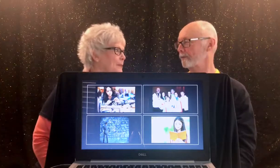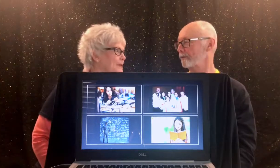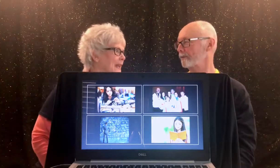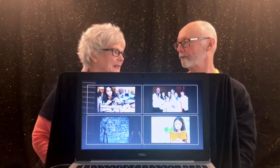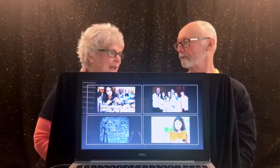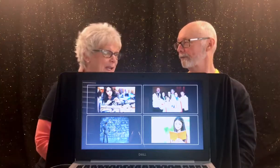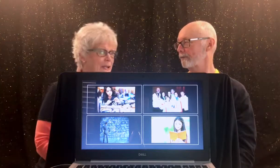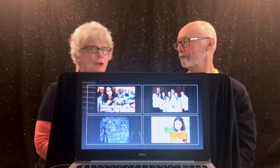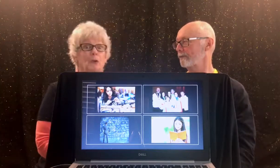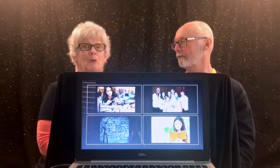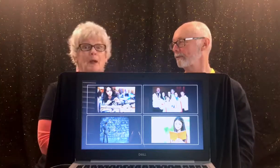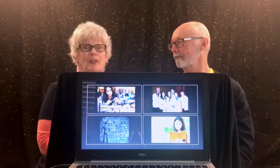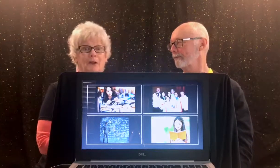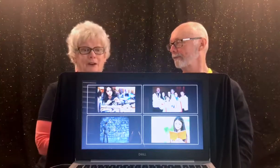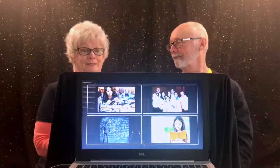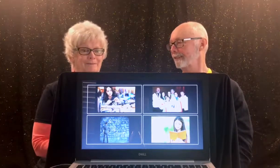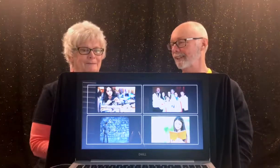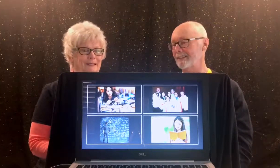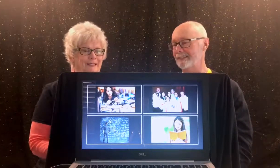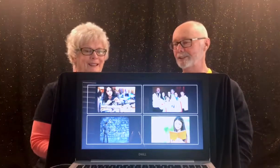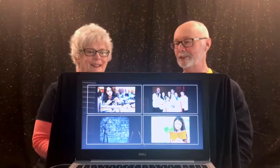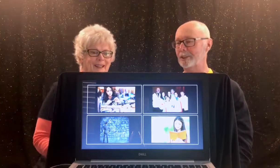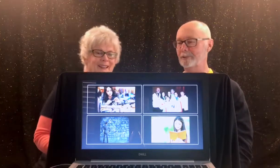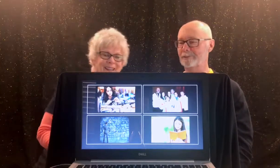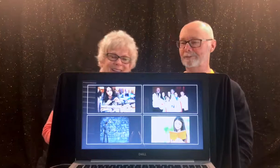in 80-degree weather. Yes, that's true.